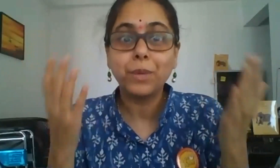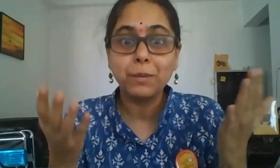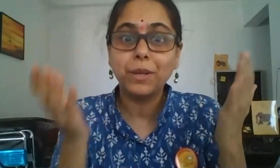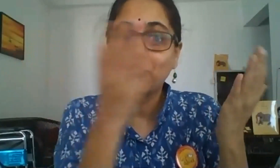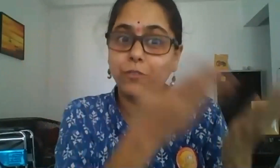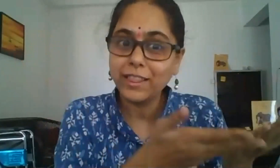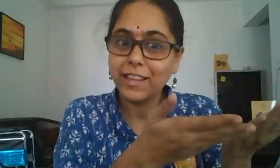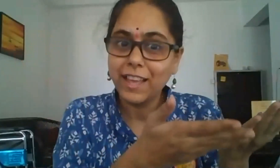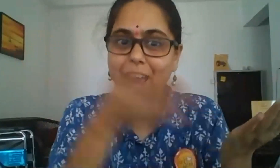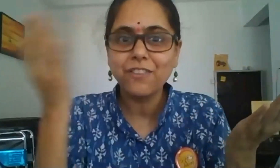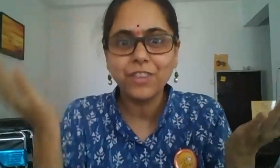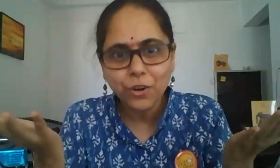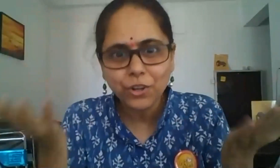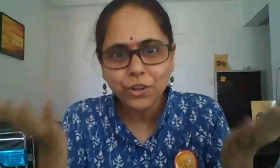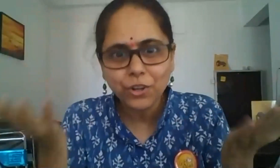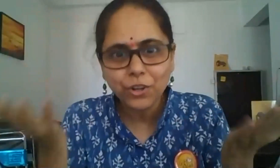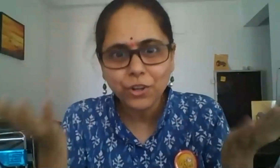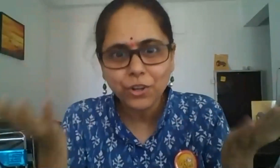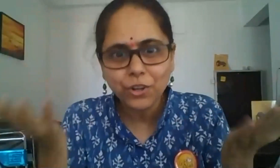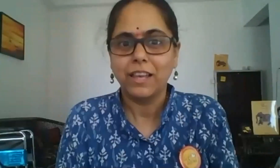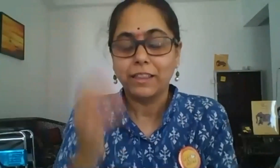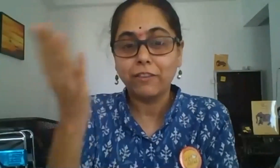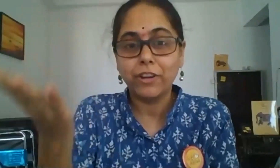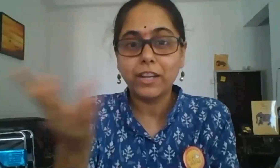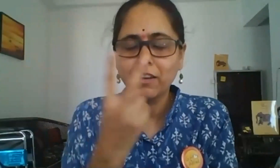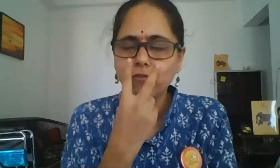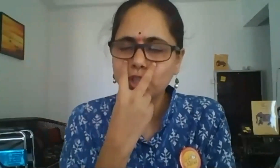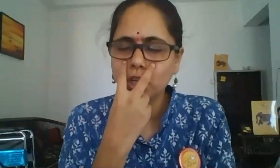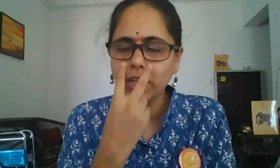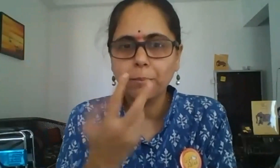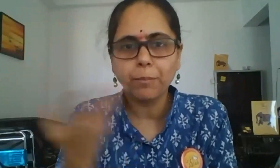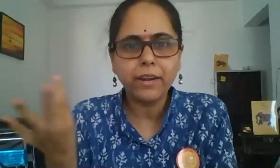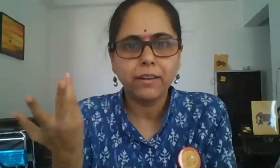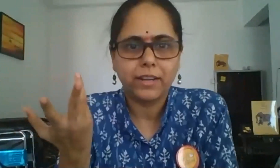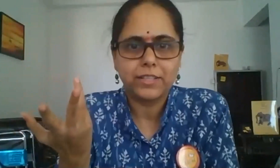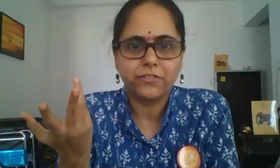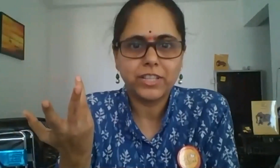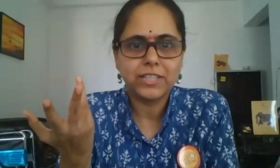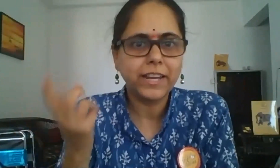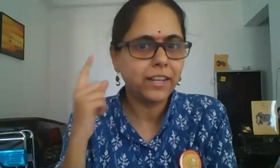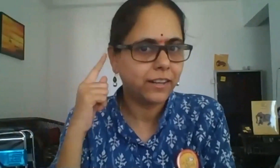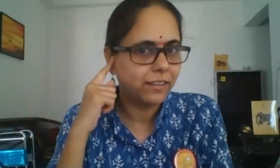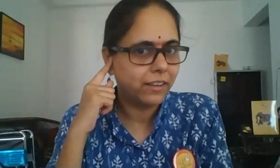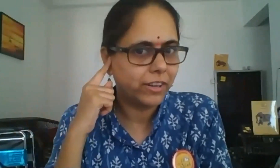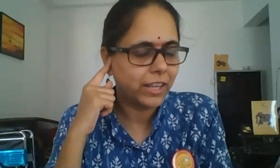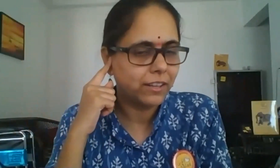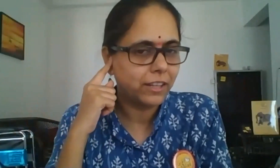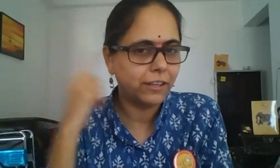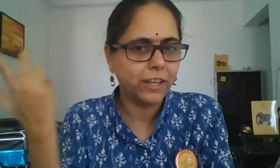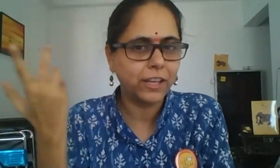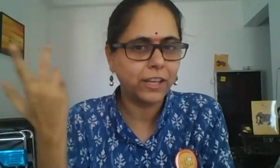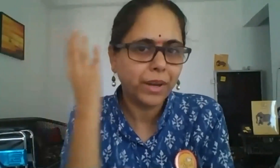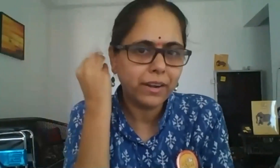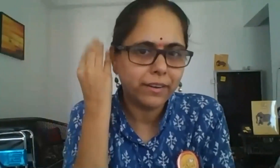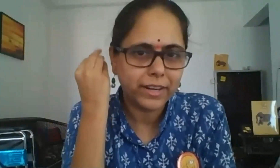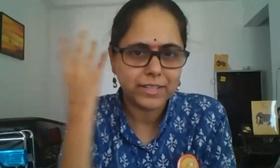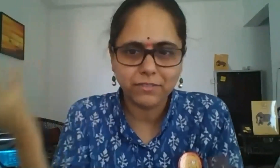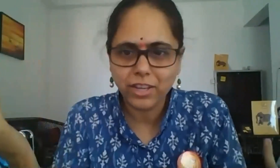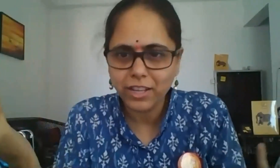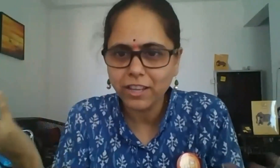people with and without. There were 10 visually impaired, rest were sighted. There were 10 hearing impaired, rest were hearing.